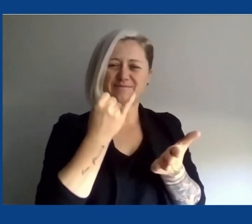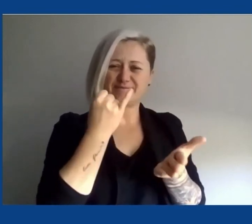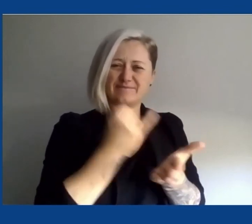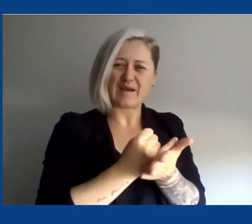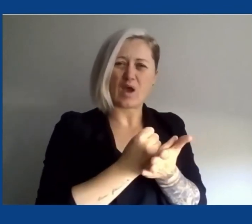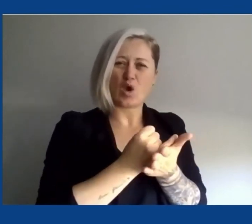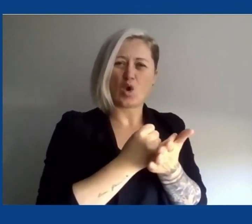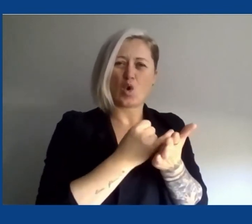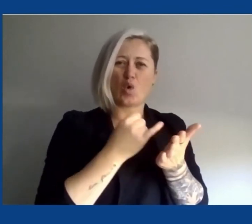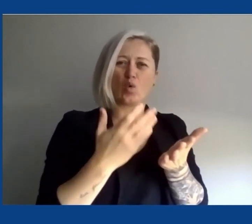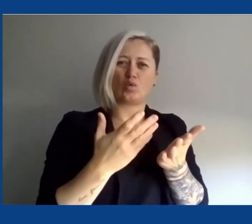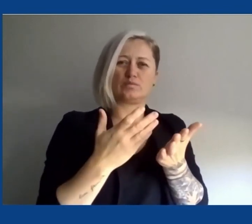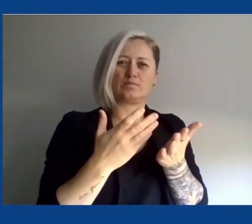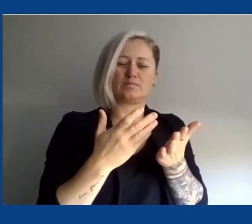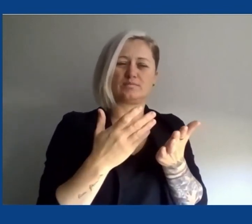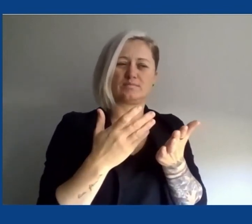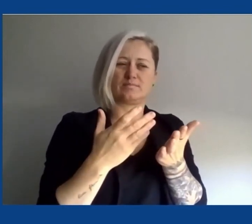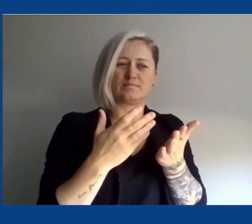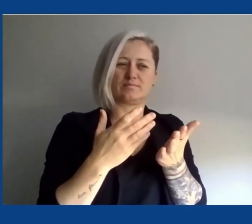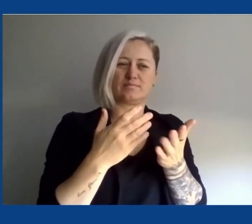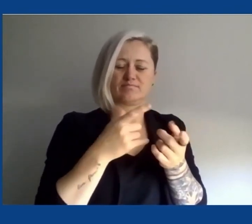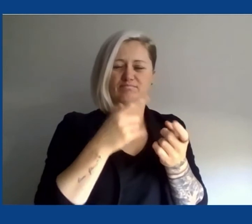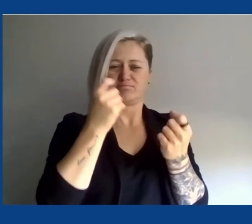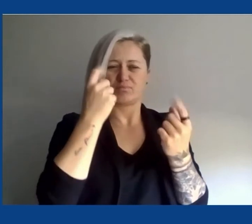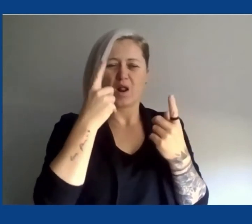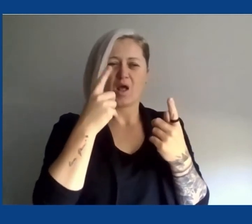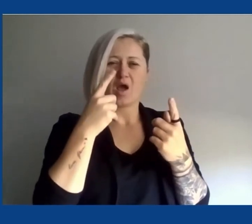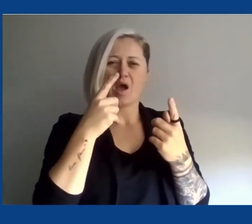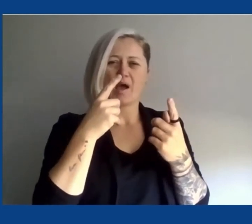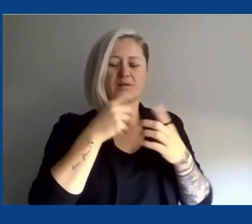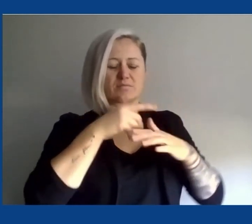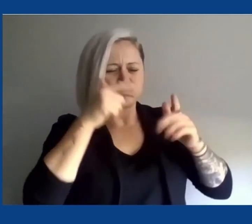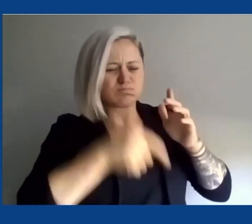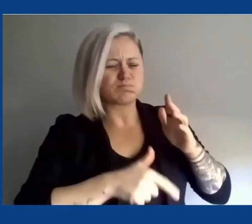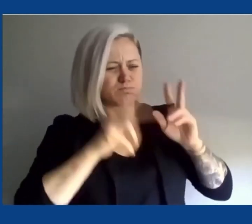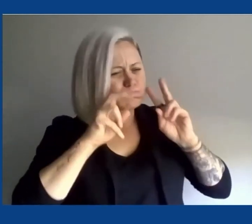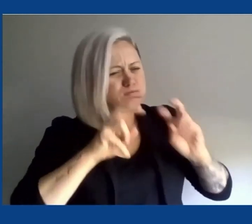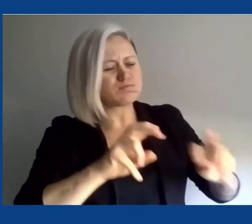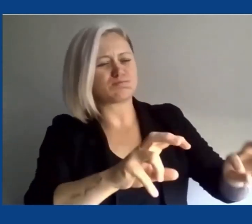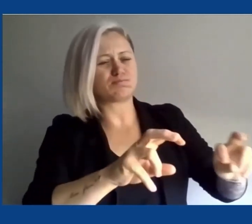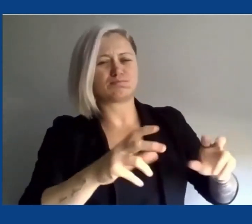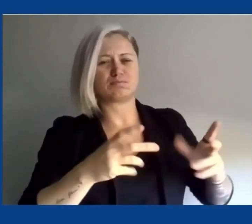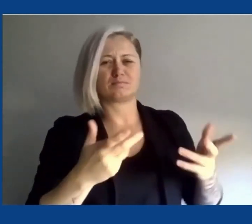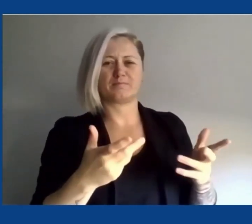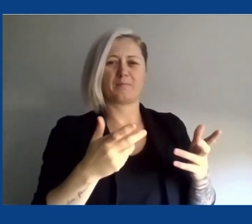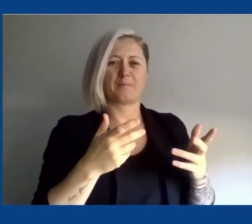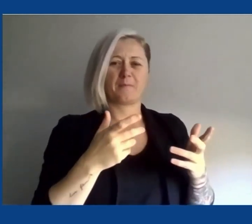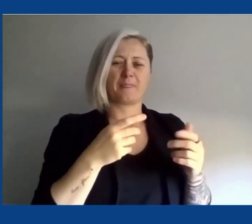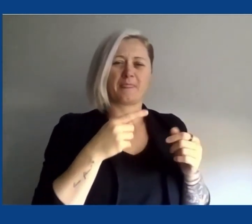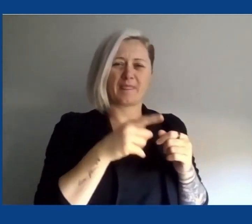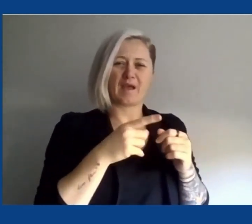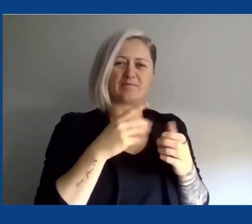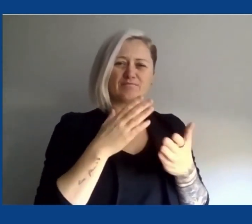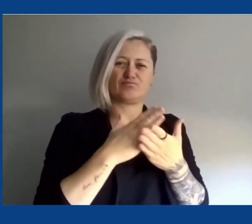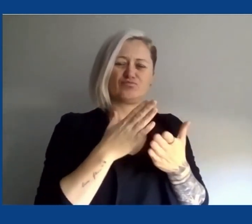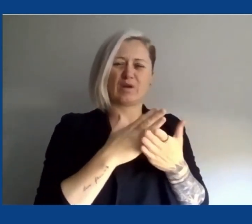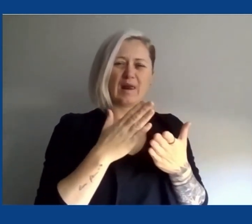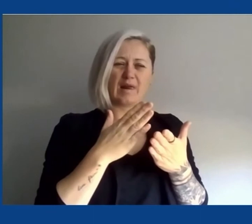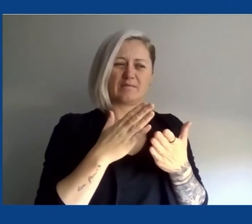recommendations arising from, deep and thoughtful inquiries and research that they've initiated. I reflect on